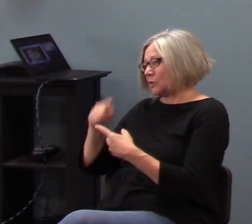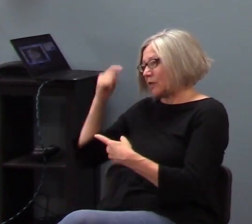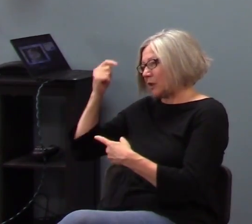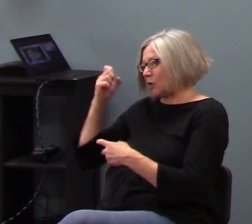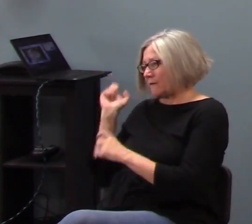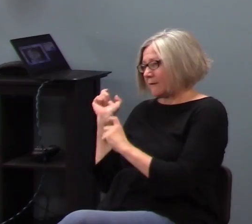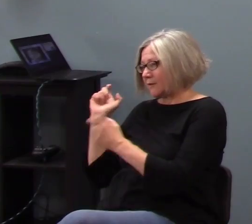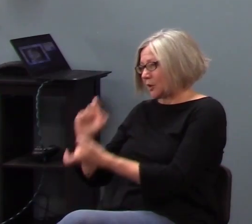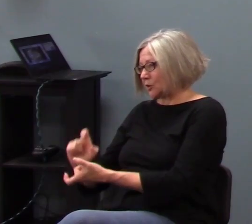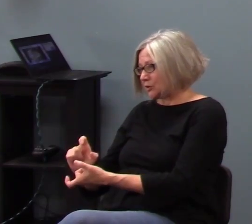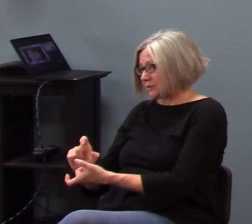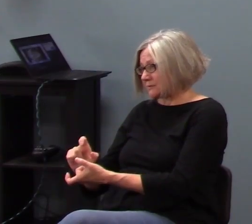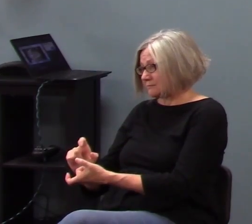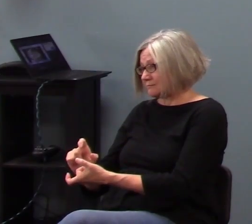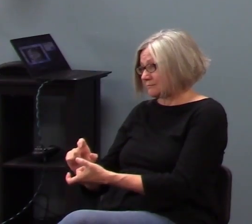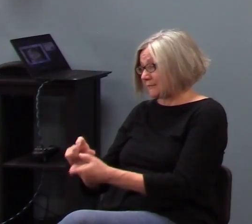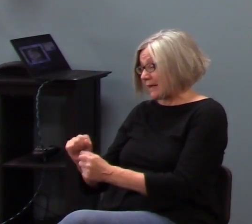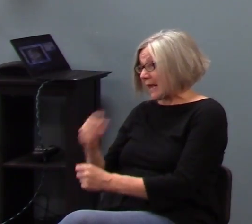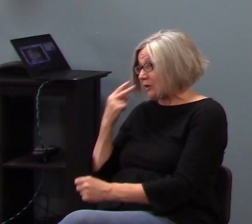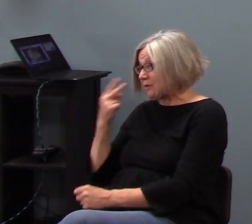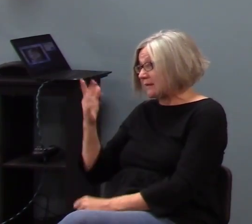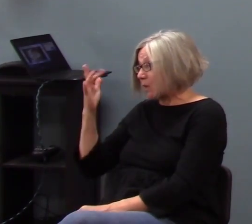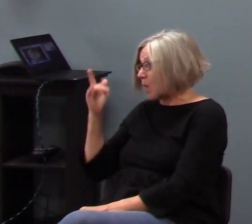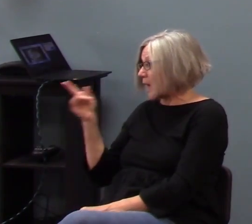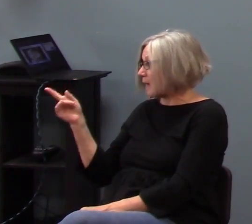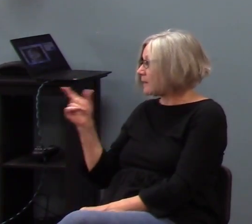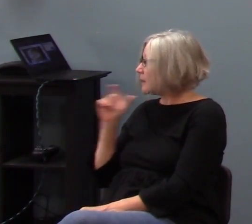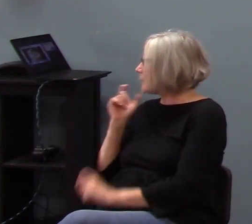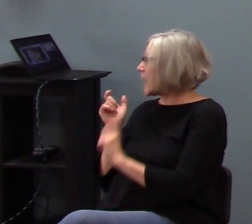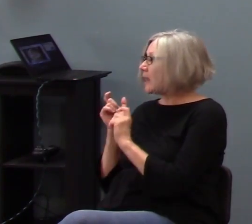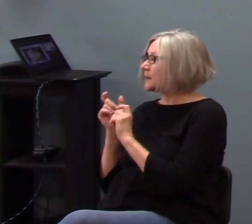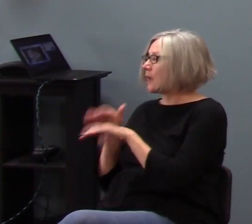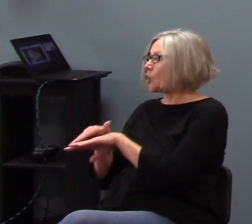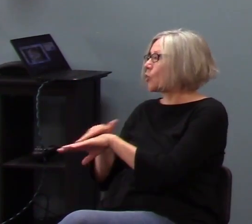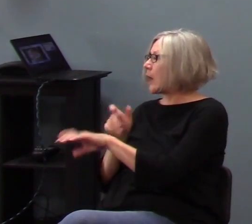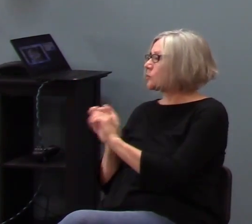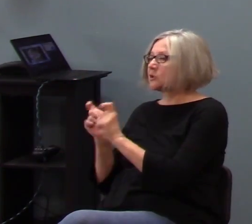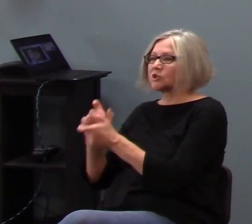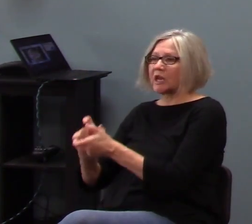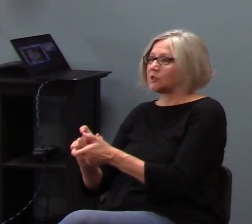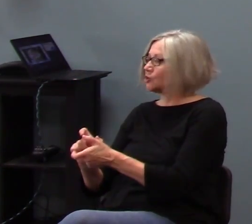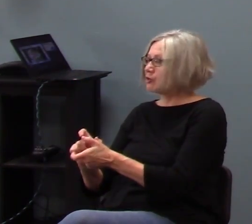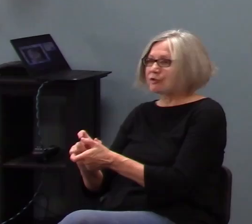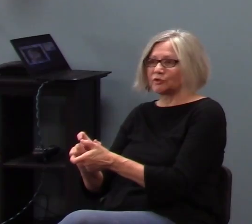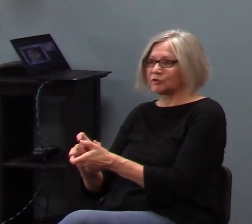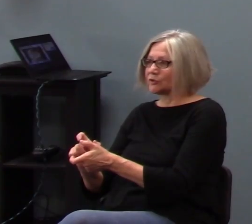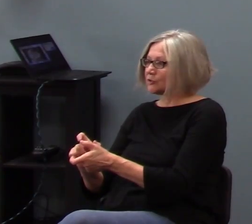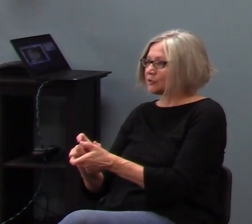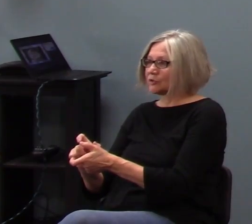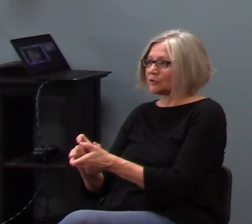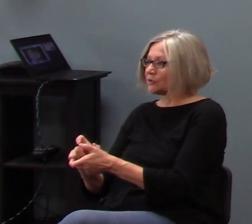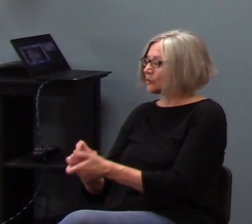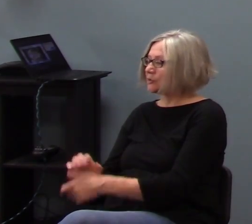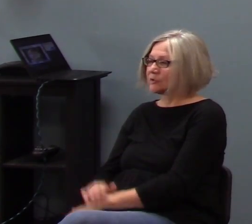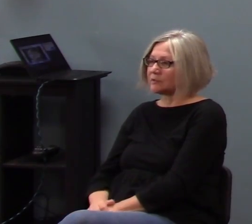Can anyone see why? It's not a gradual change. Not even close to gradual.